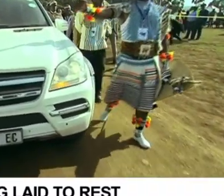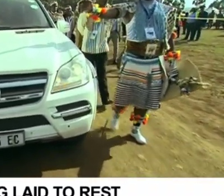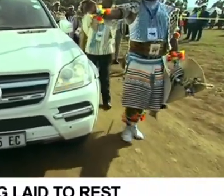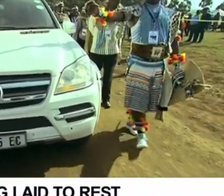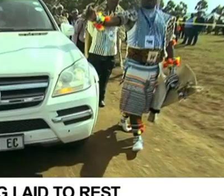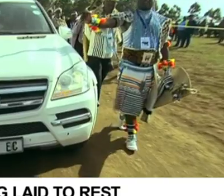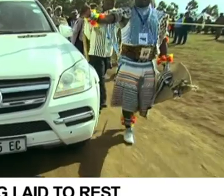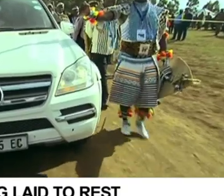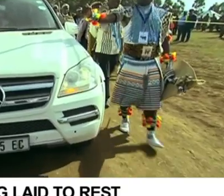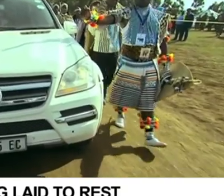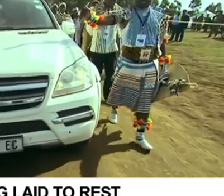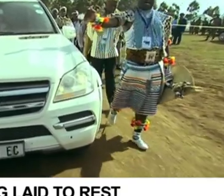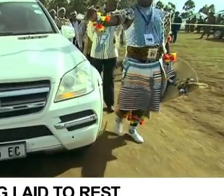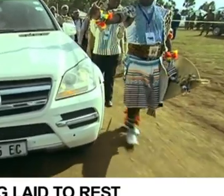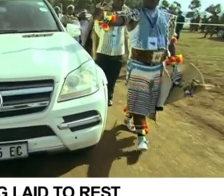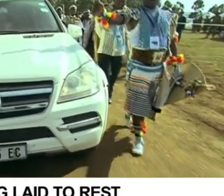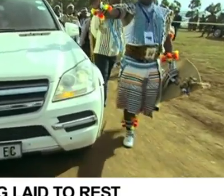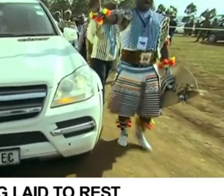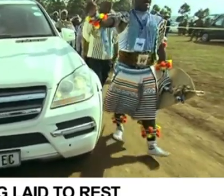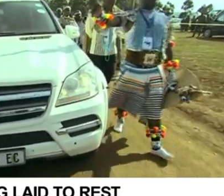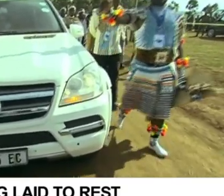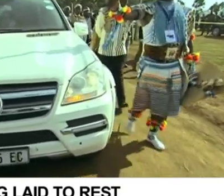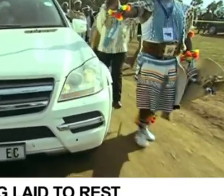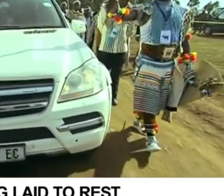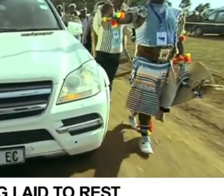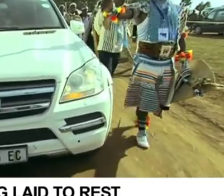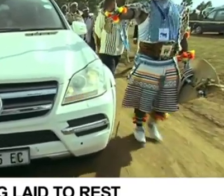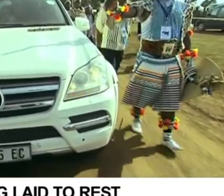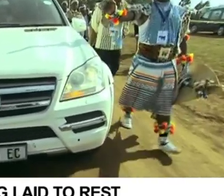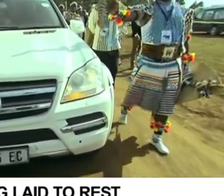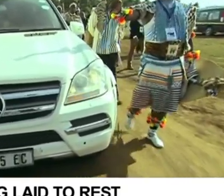Bidding farewell to the Amaxhosa king.